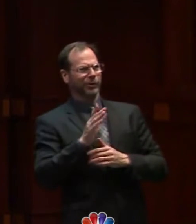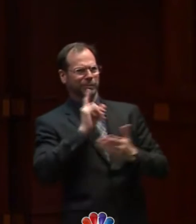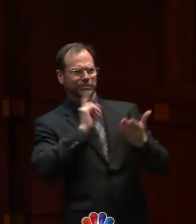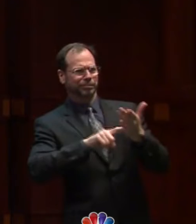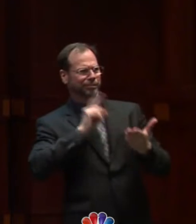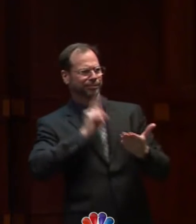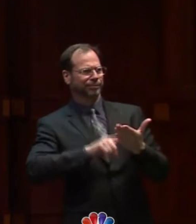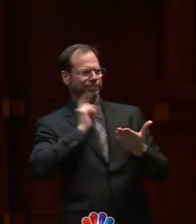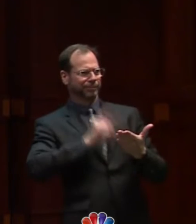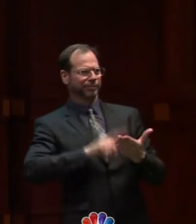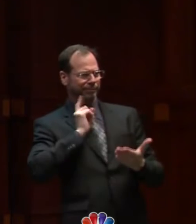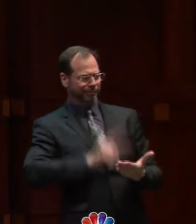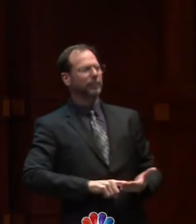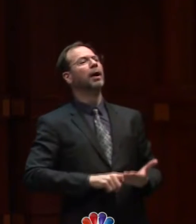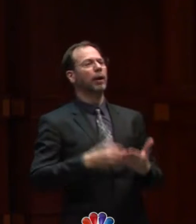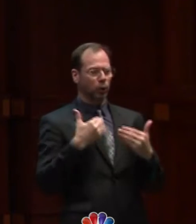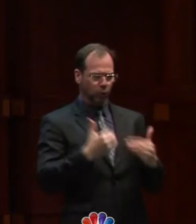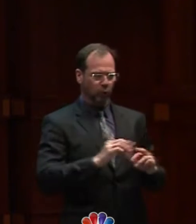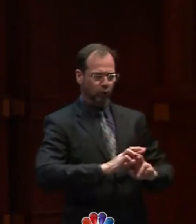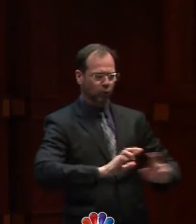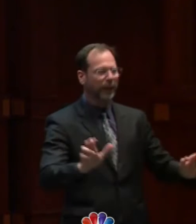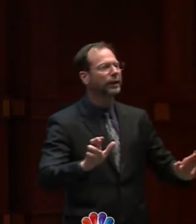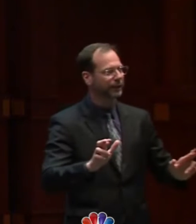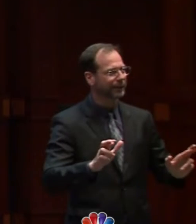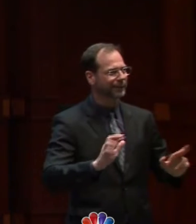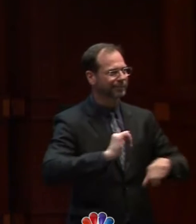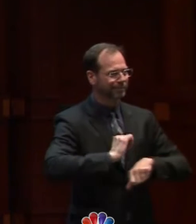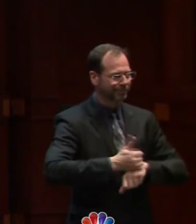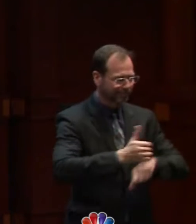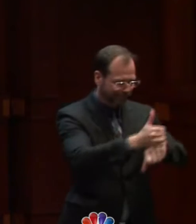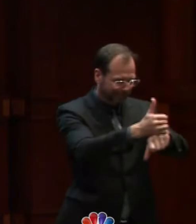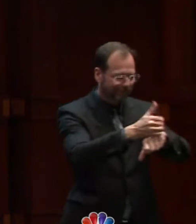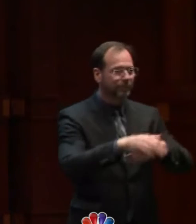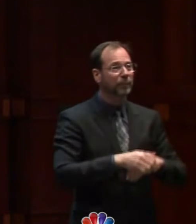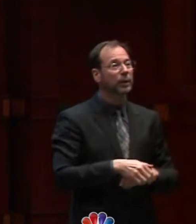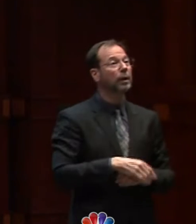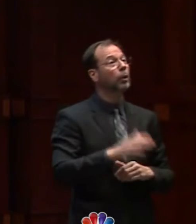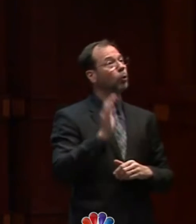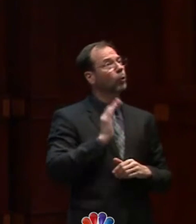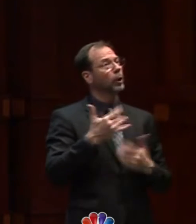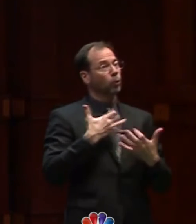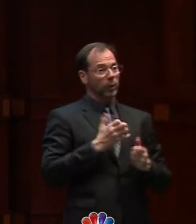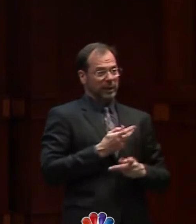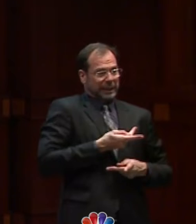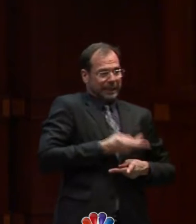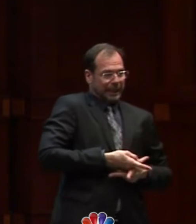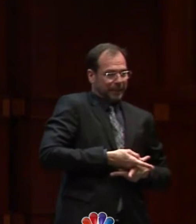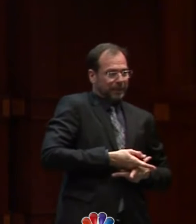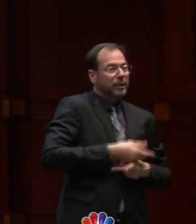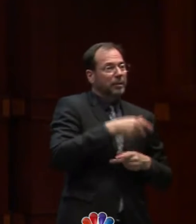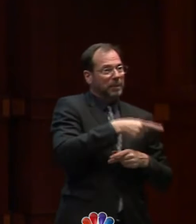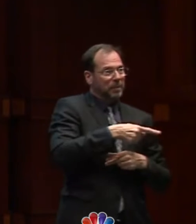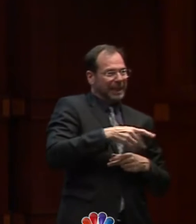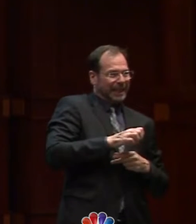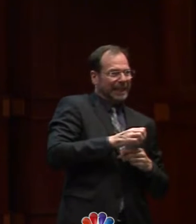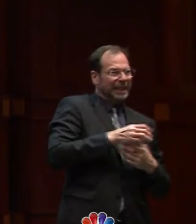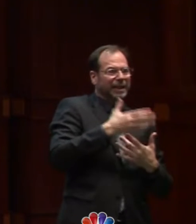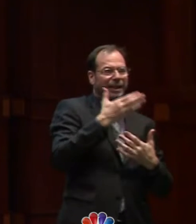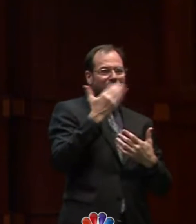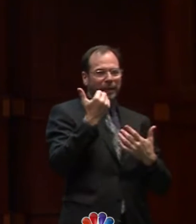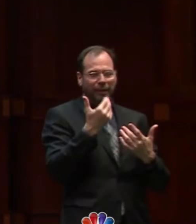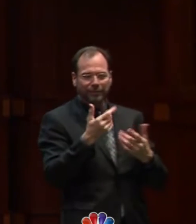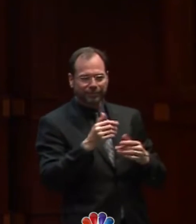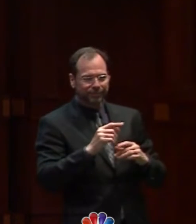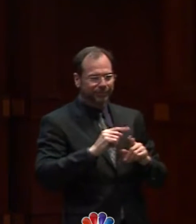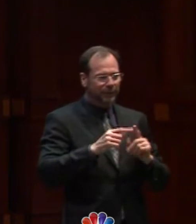took in order to create that capacity. You know, initially the effort was to preserve PPE. And by shutting down the elective